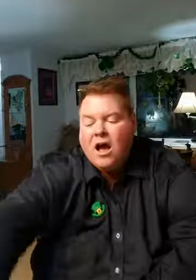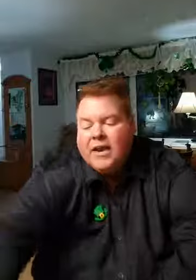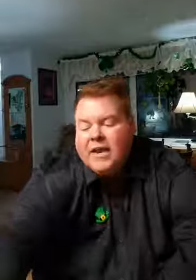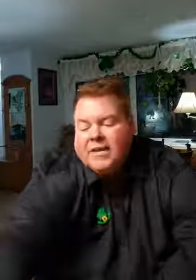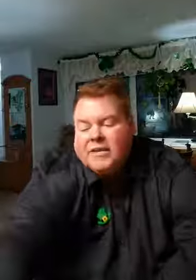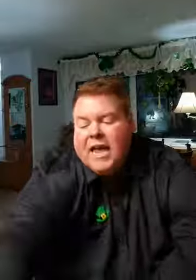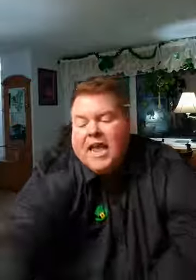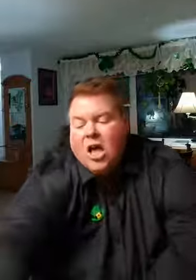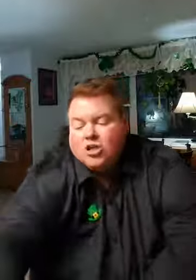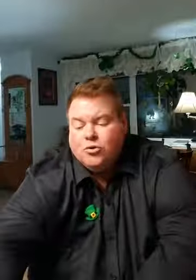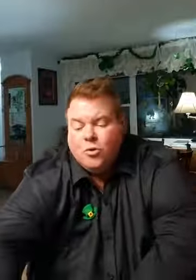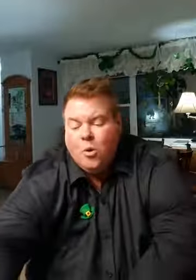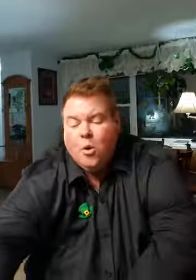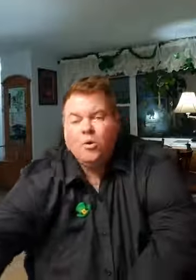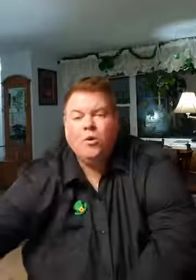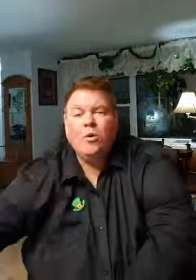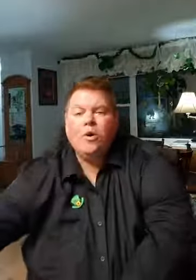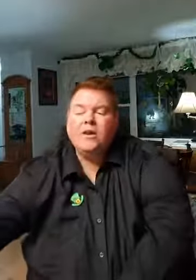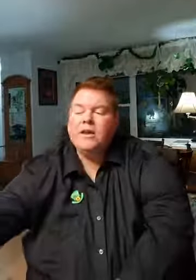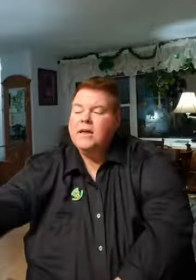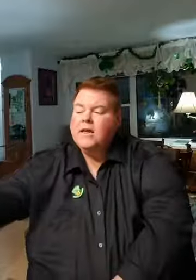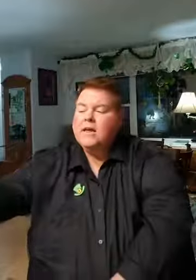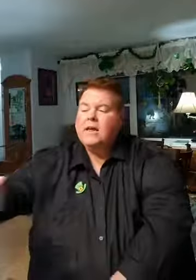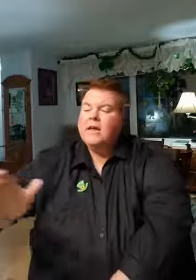it takes to know you're